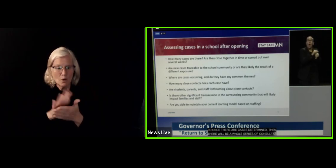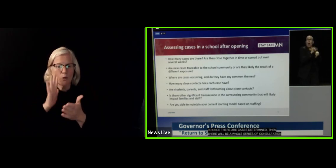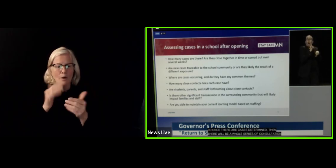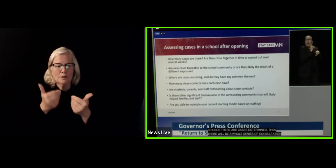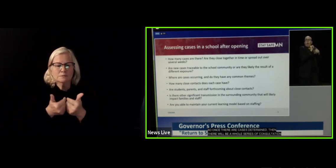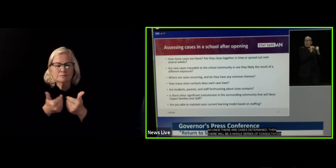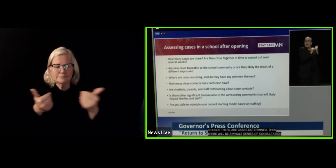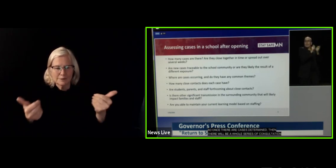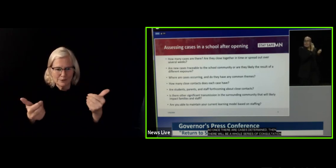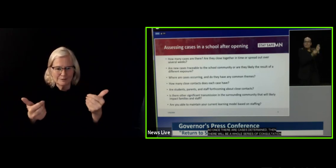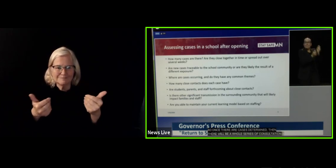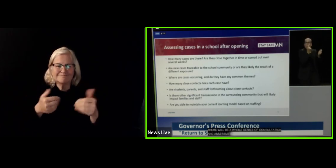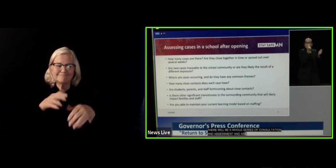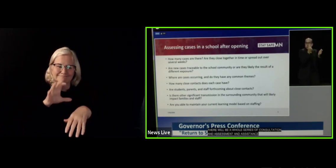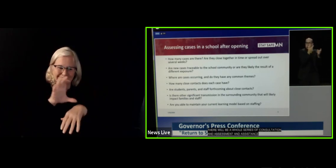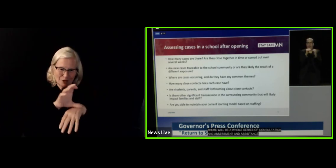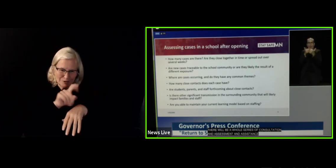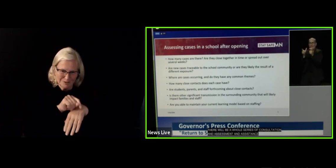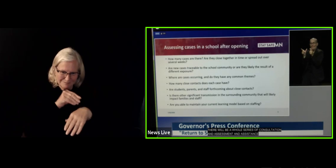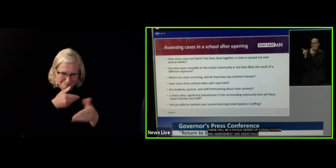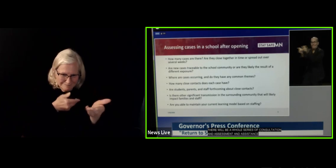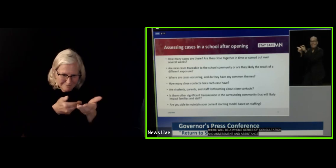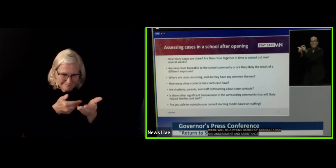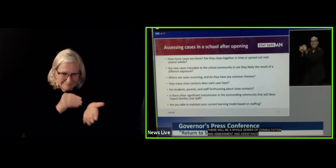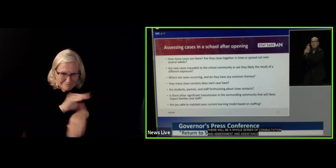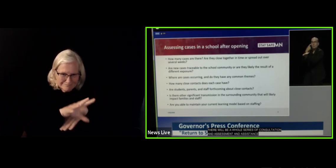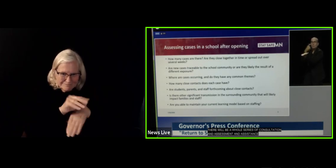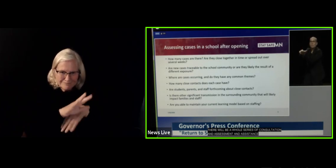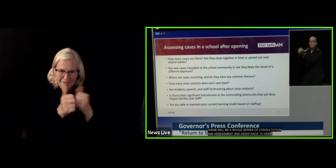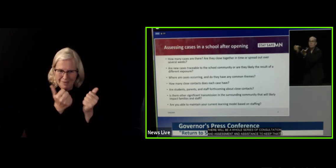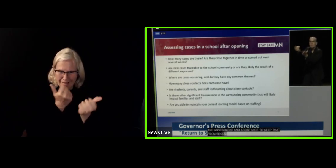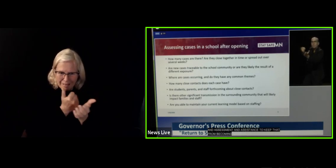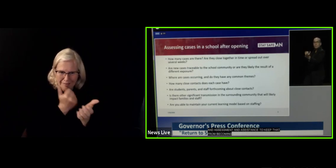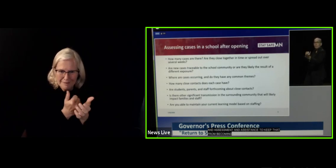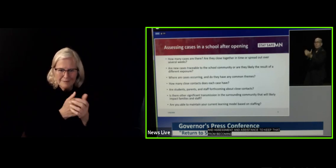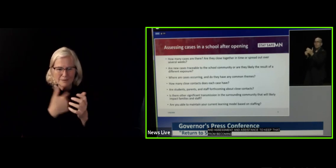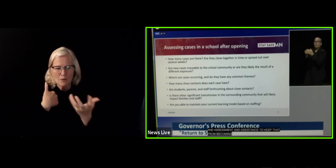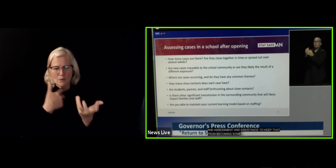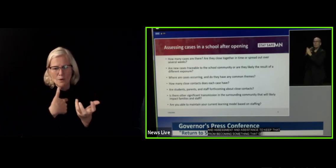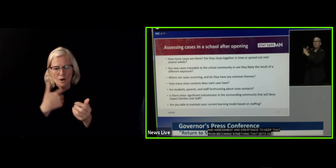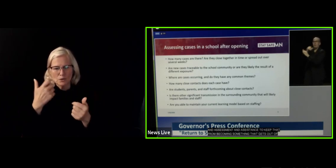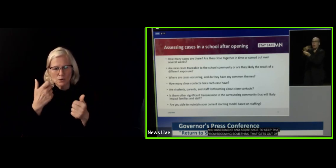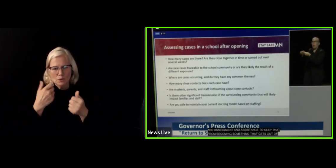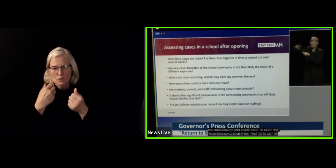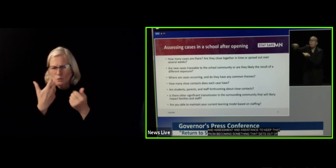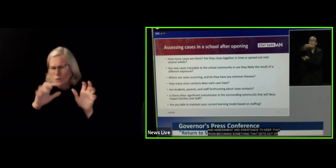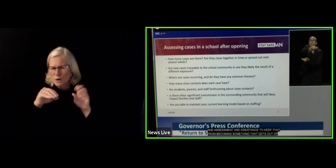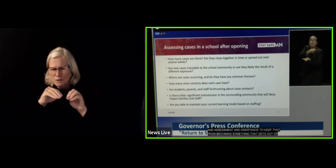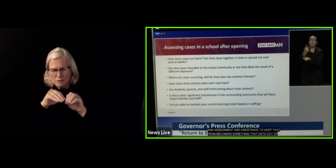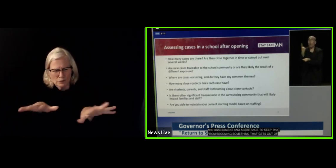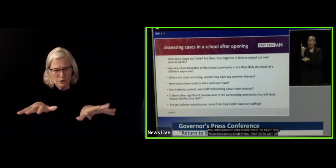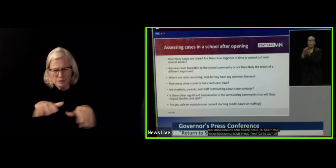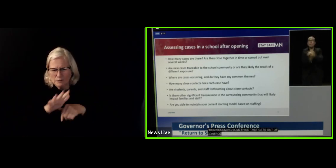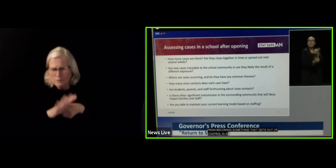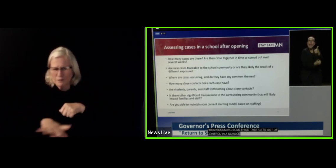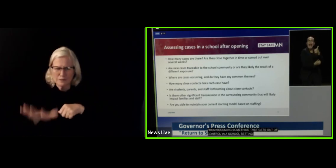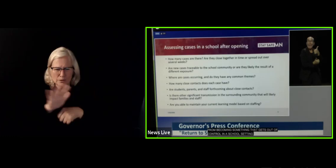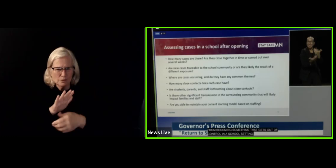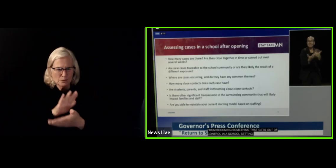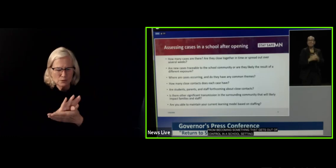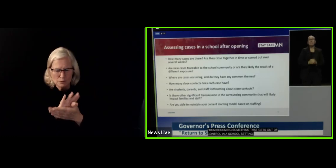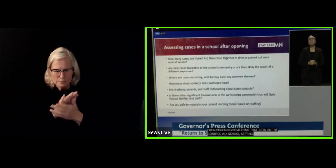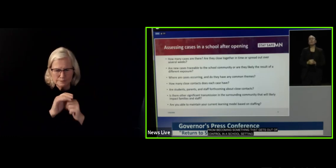keep that from becoming something that gets out of control in a school setting. And I won't take any more time going through